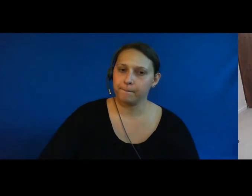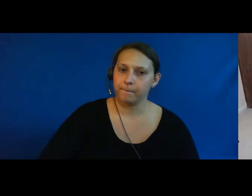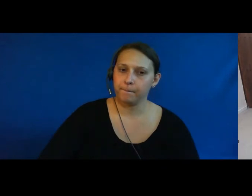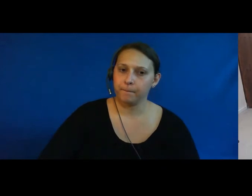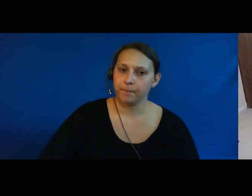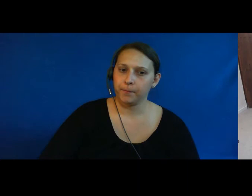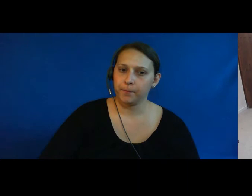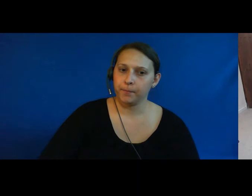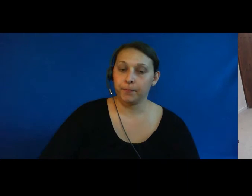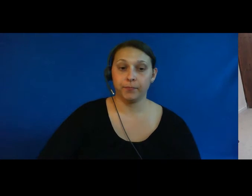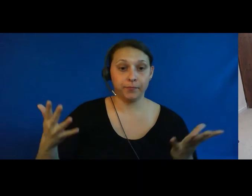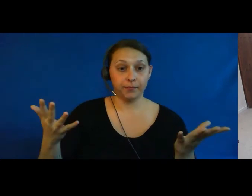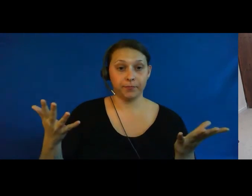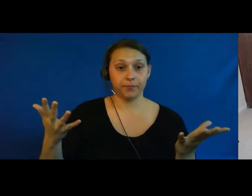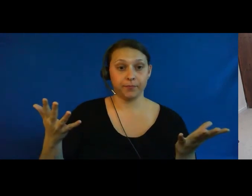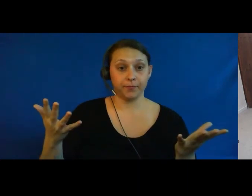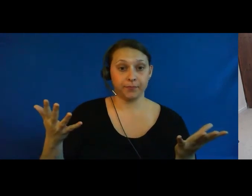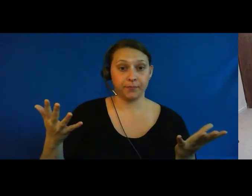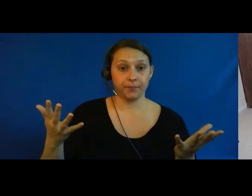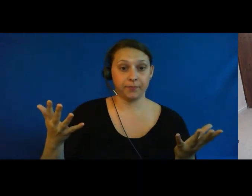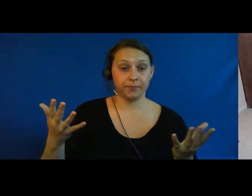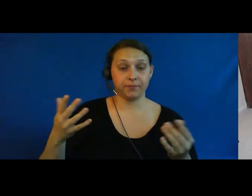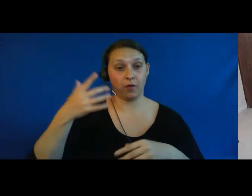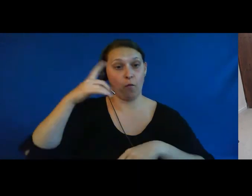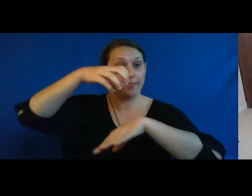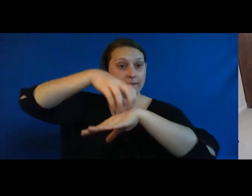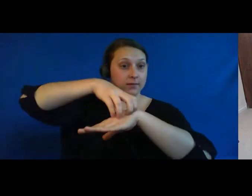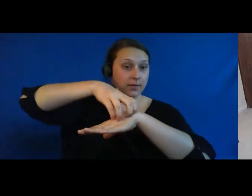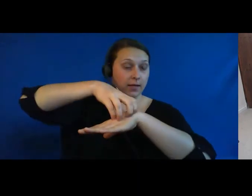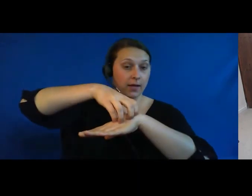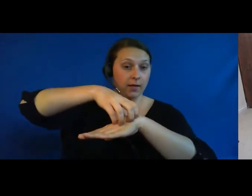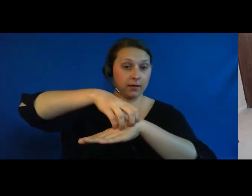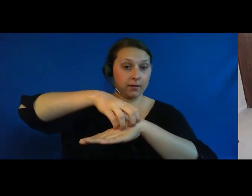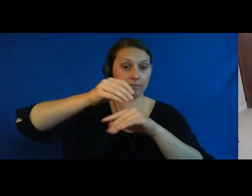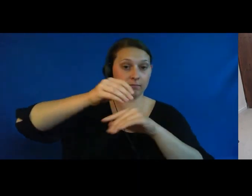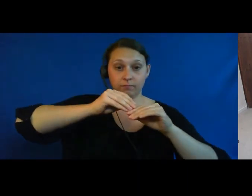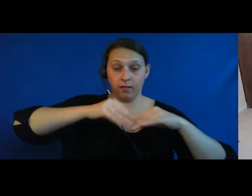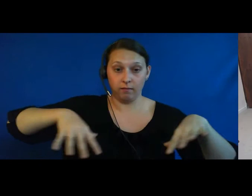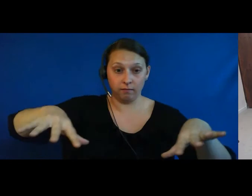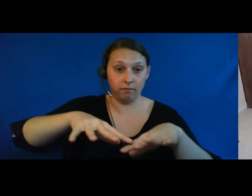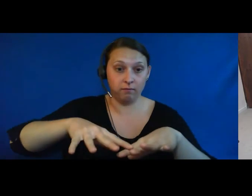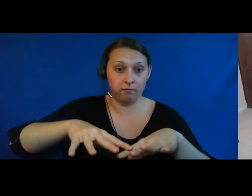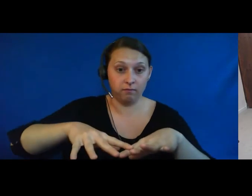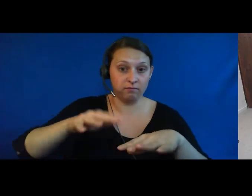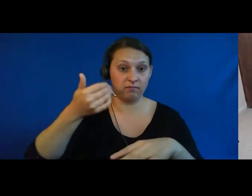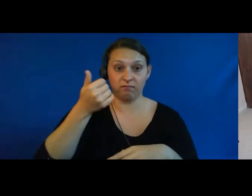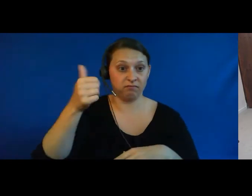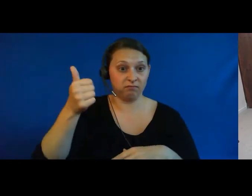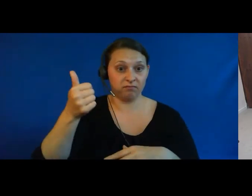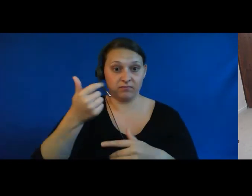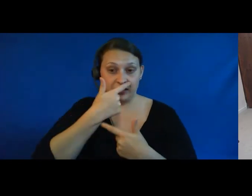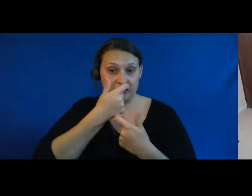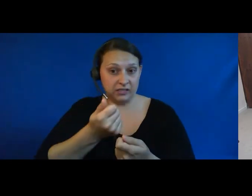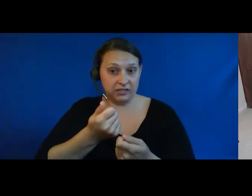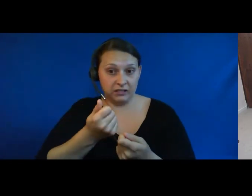So other things that we're up to on the estate, people seem to be interested on the wildlife